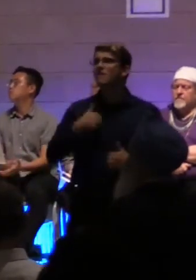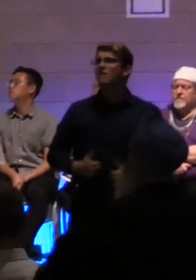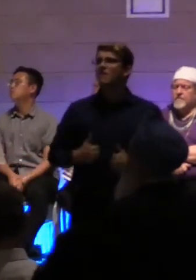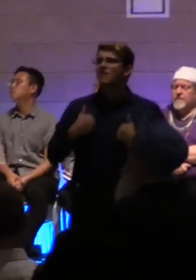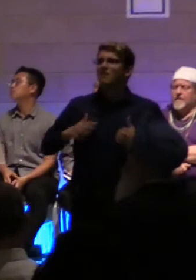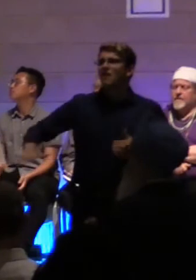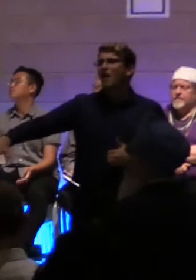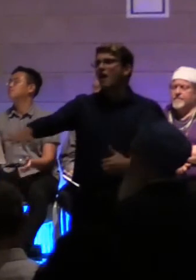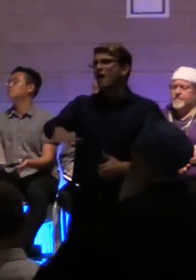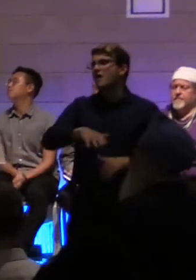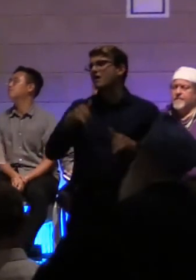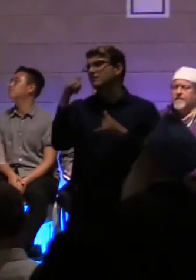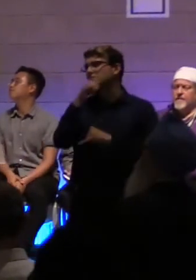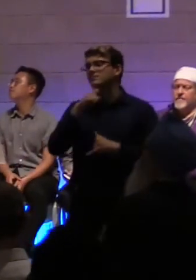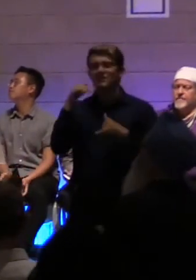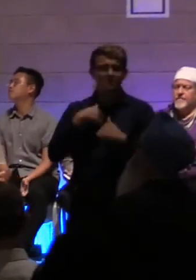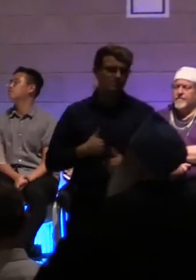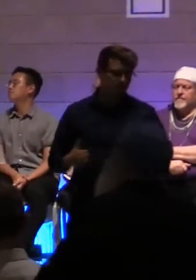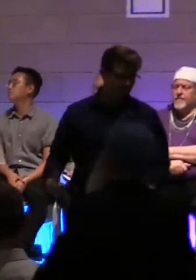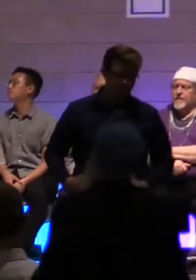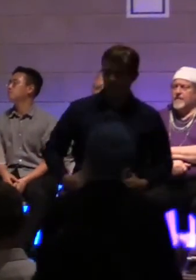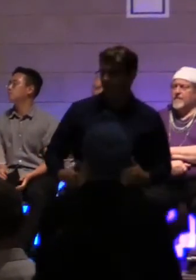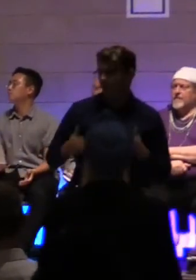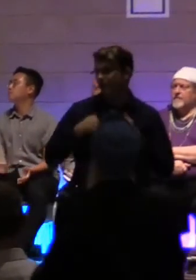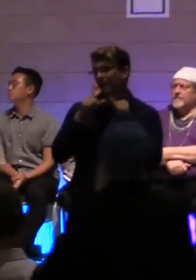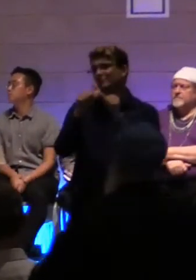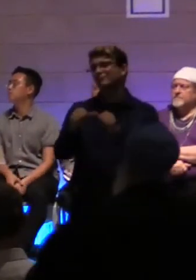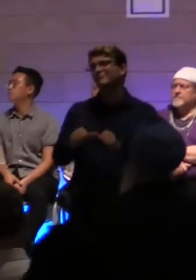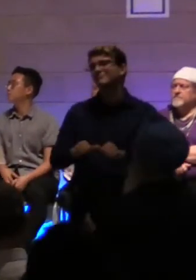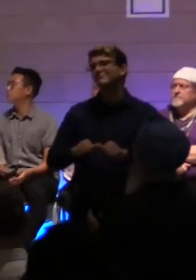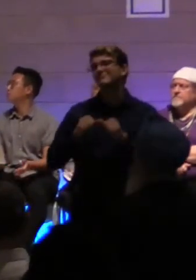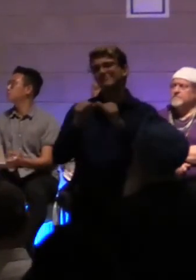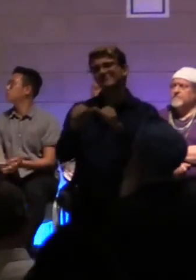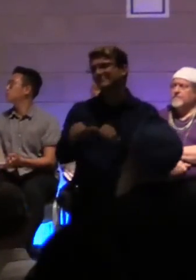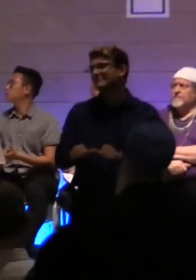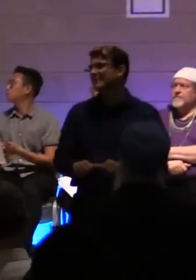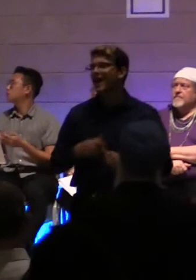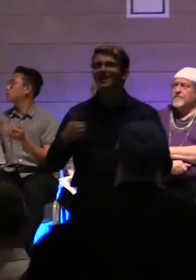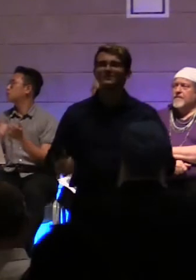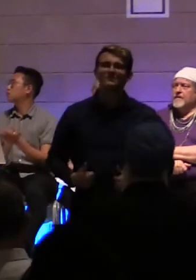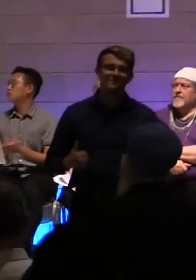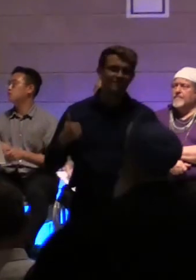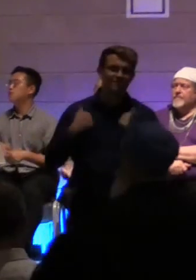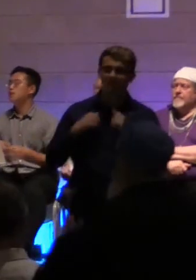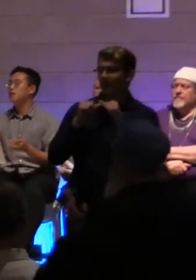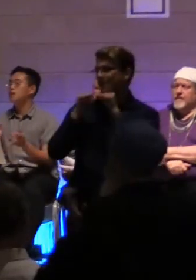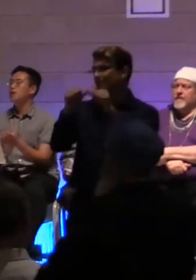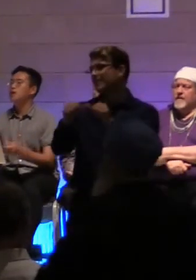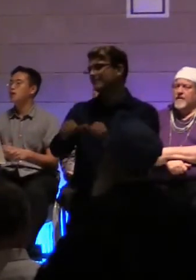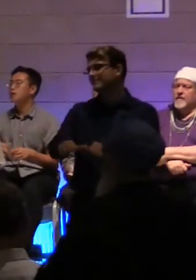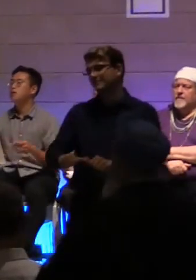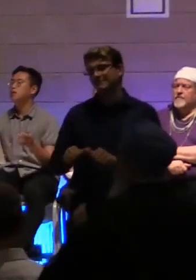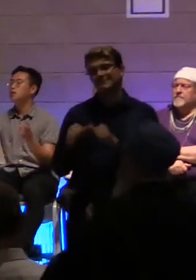on, say I survived it. Any survivors in the house? Come on. I